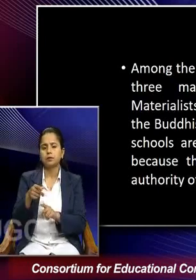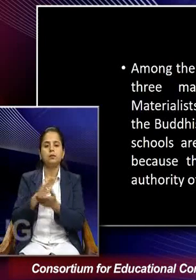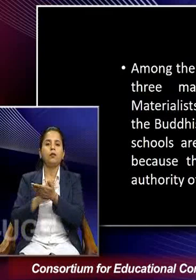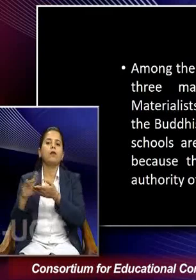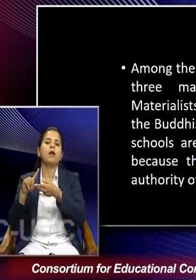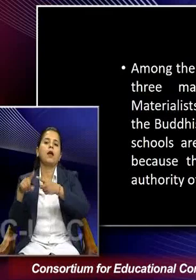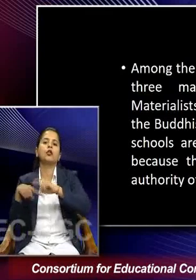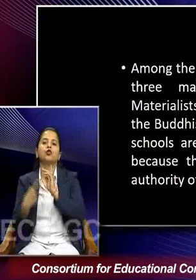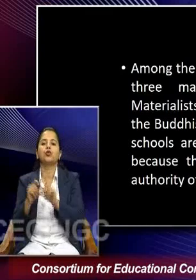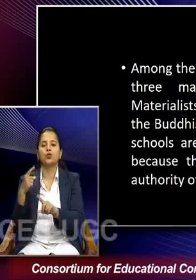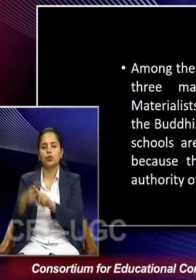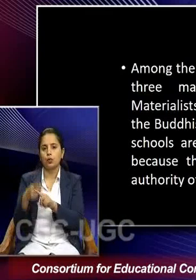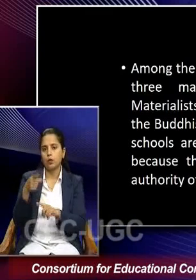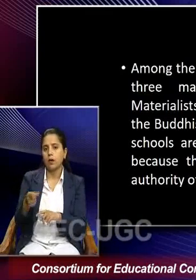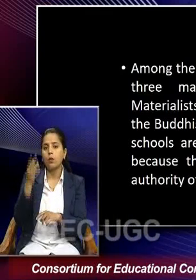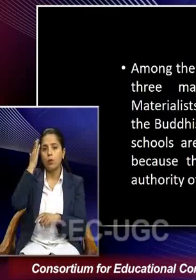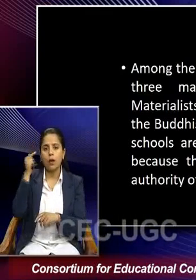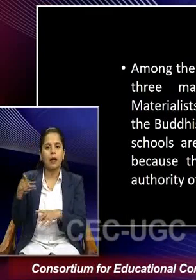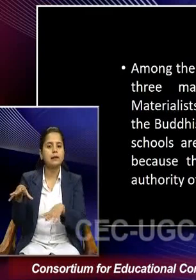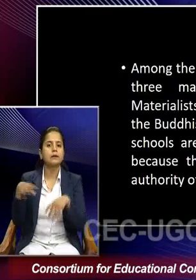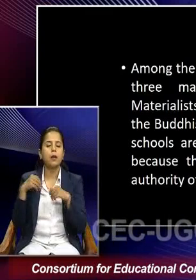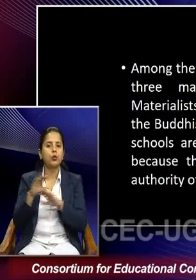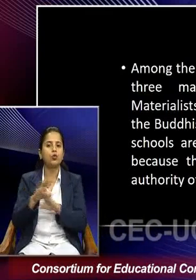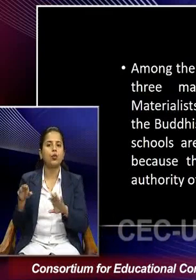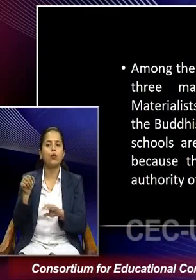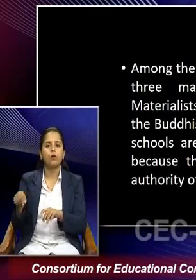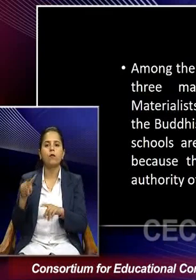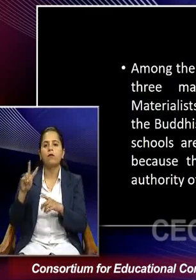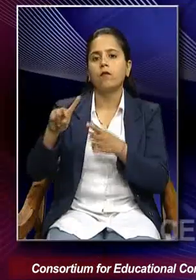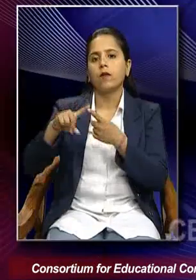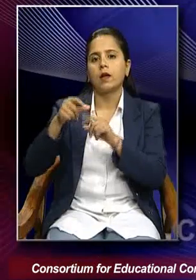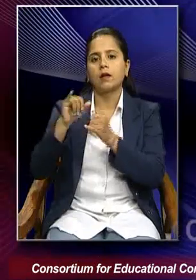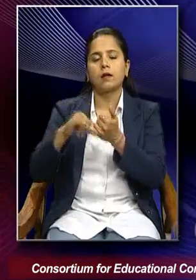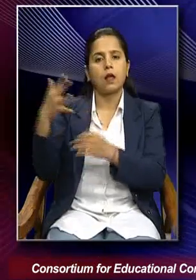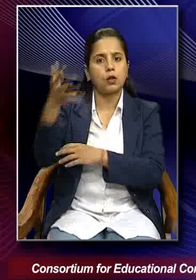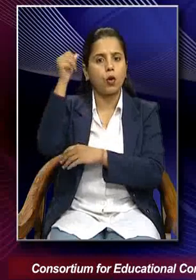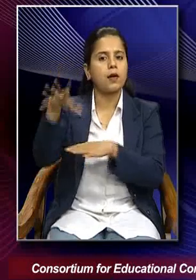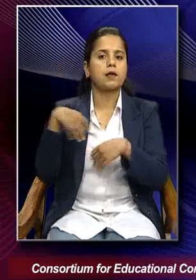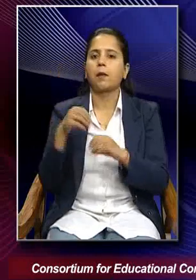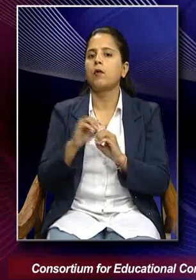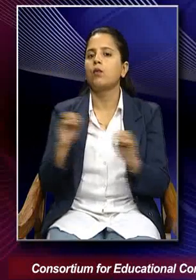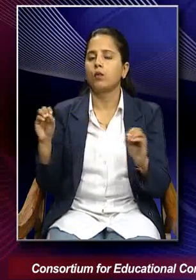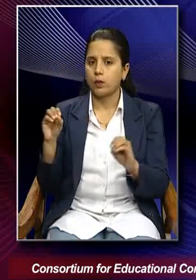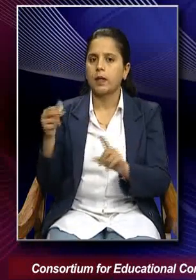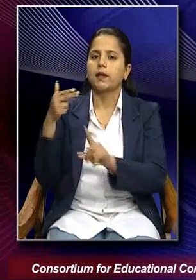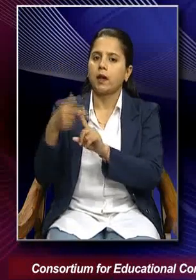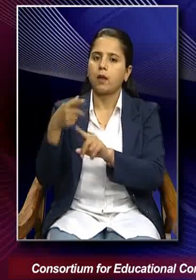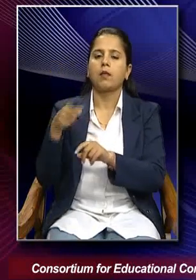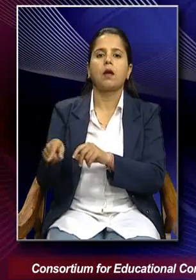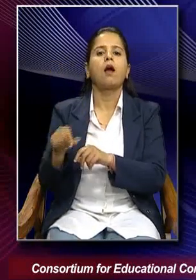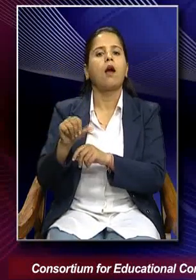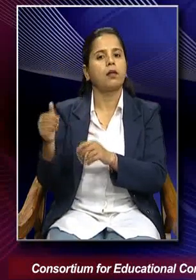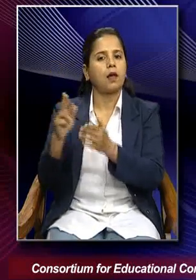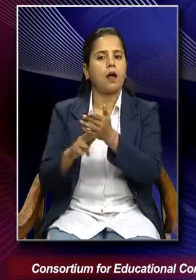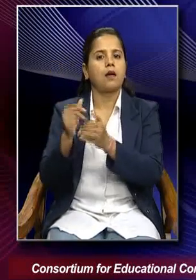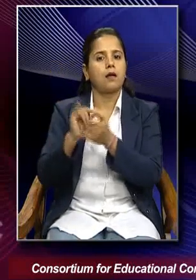heterodox because they do not accept the authority of Vedas. Now let us